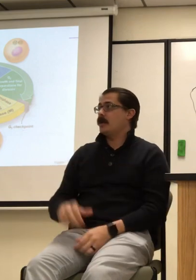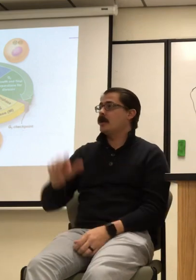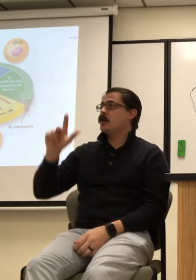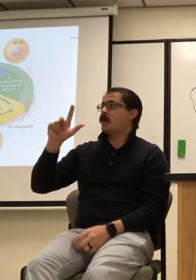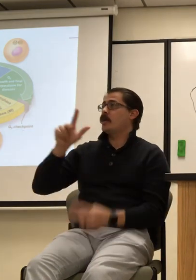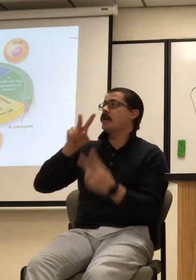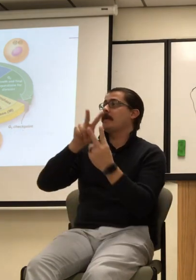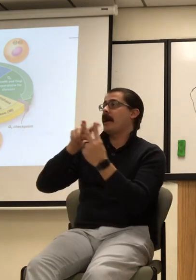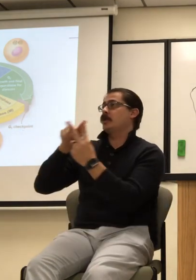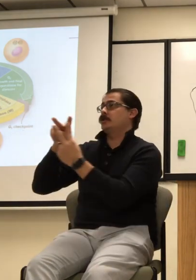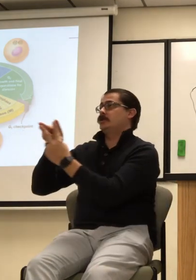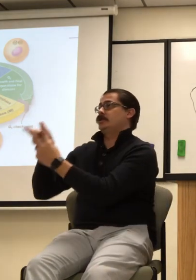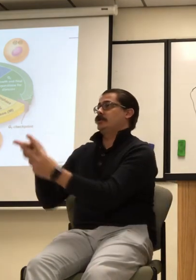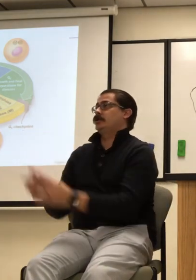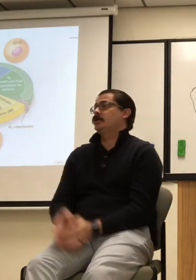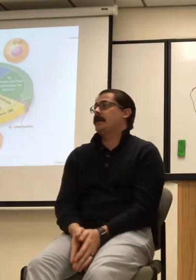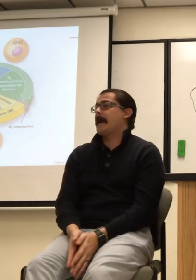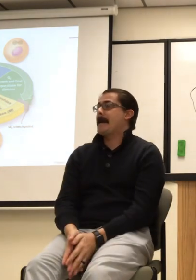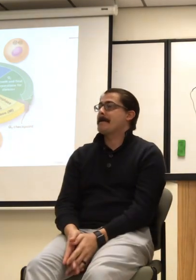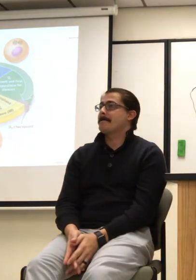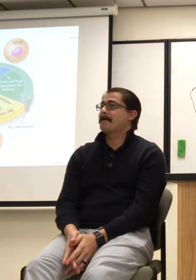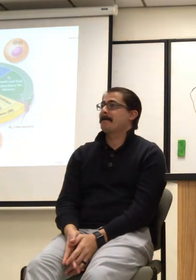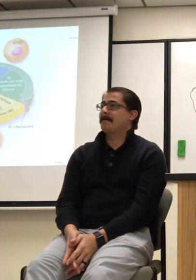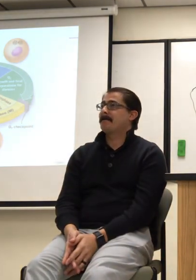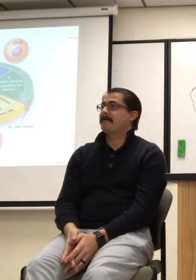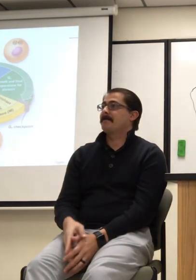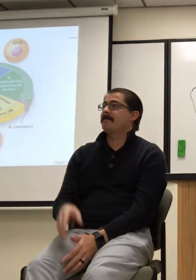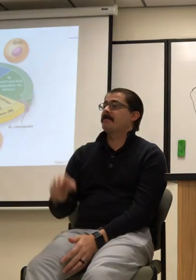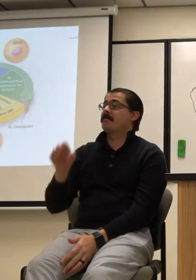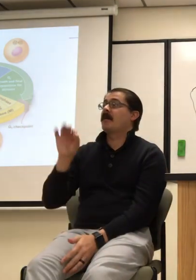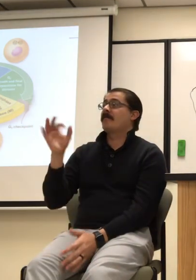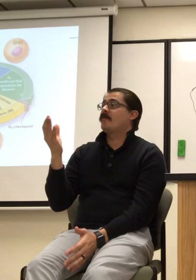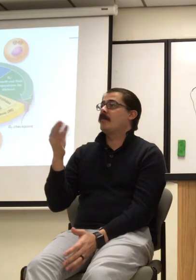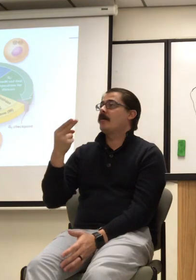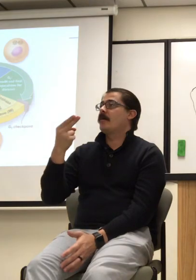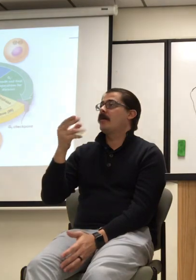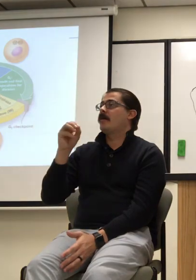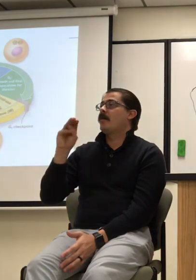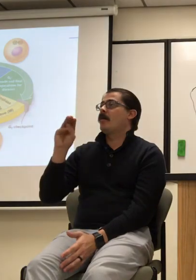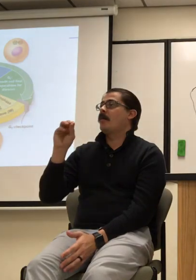23 pairs of homologous chromosomes.